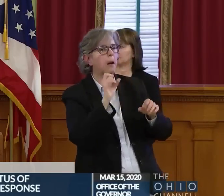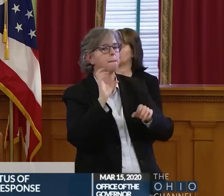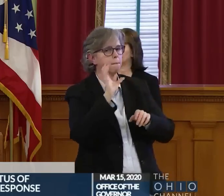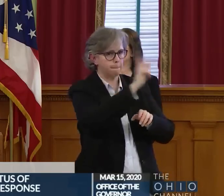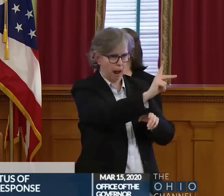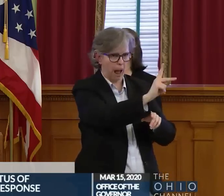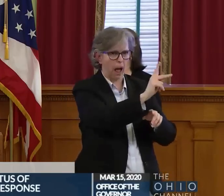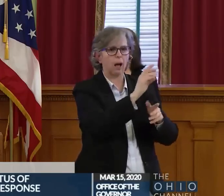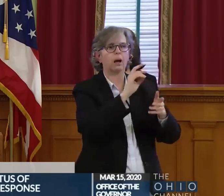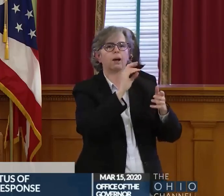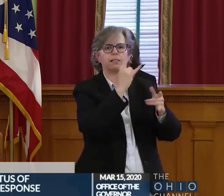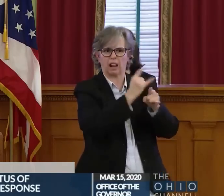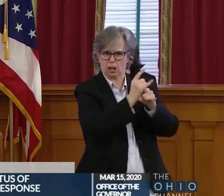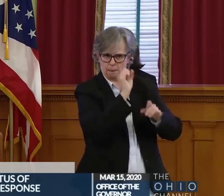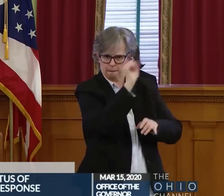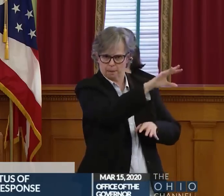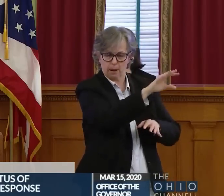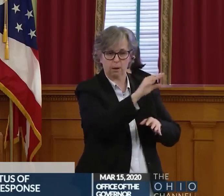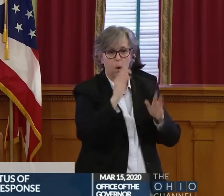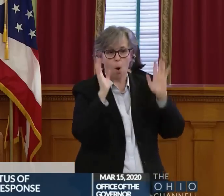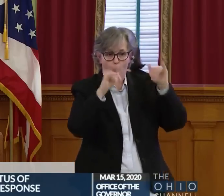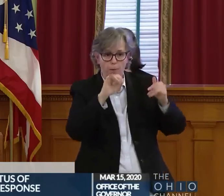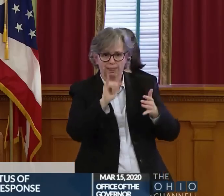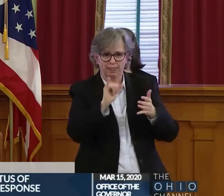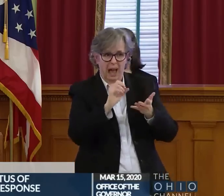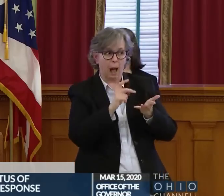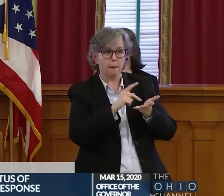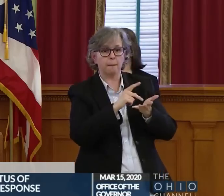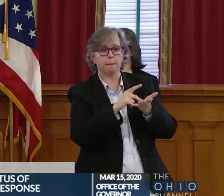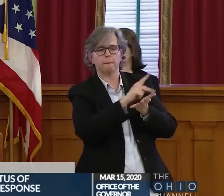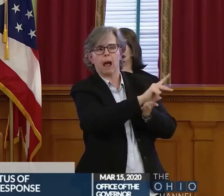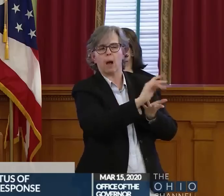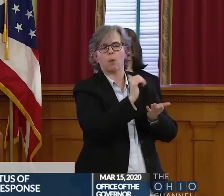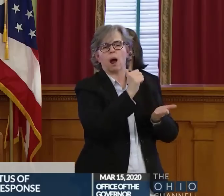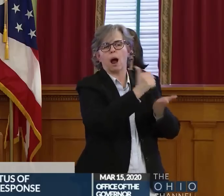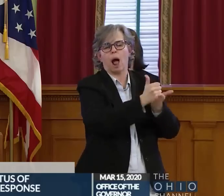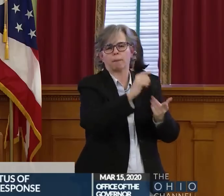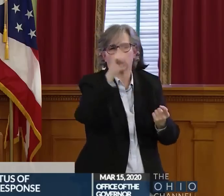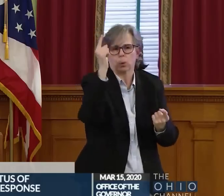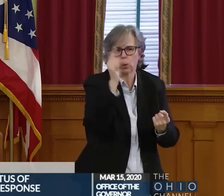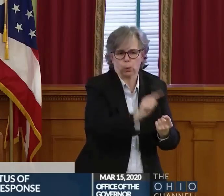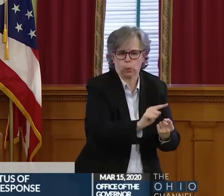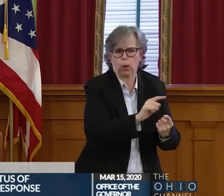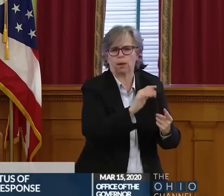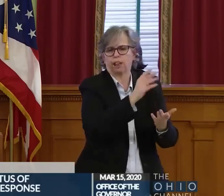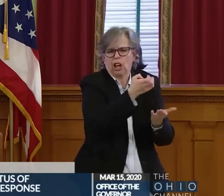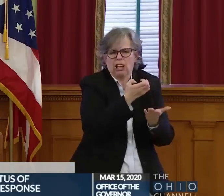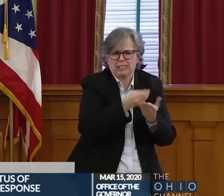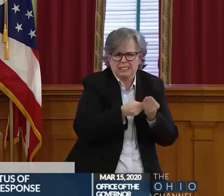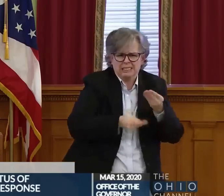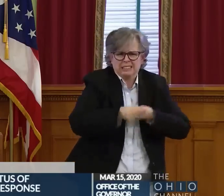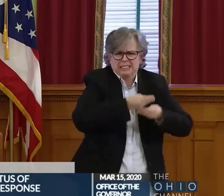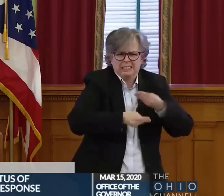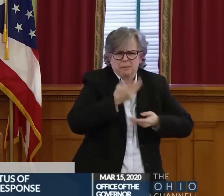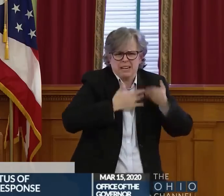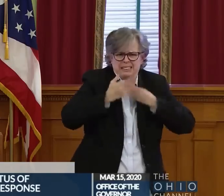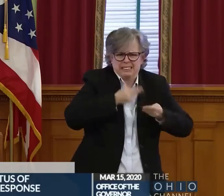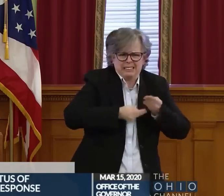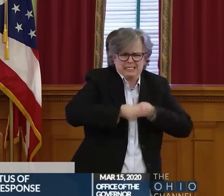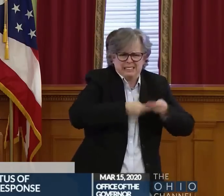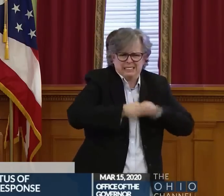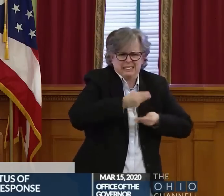this will help relieve some of the chronic economic strain that the businesses might be experiencing during this time. Let